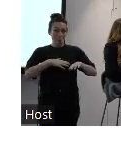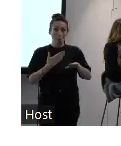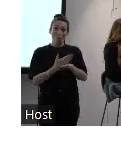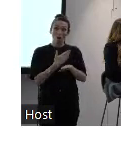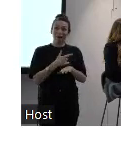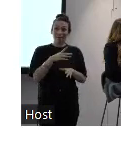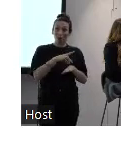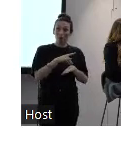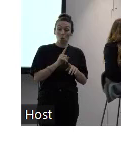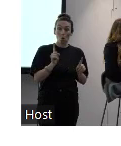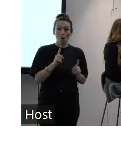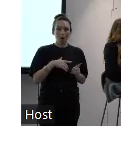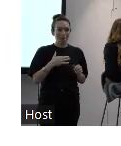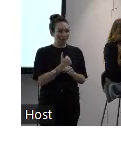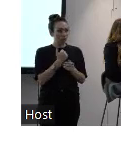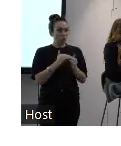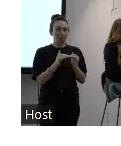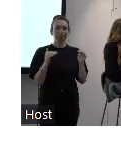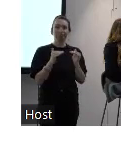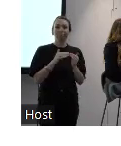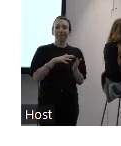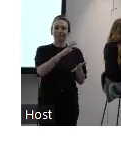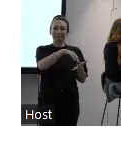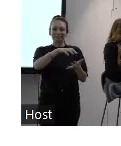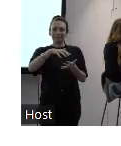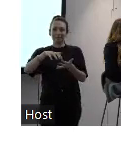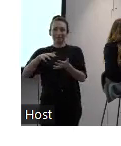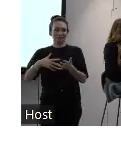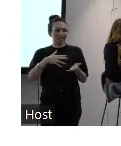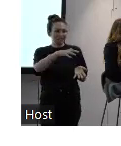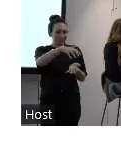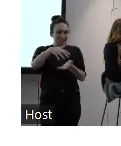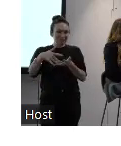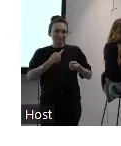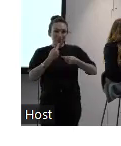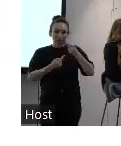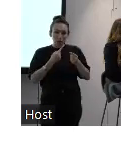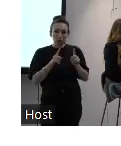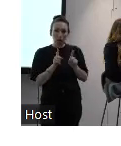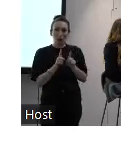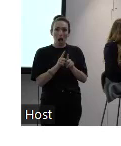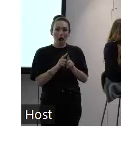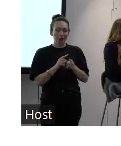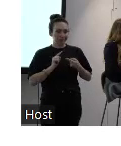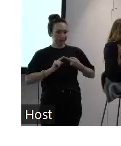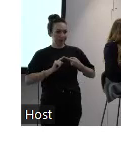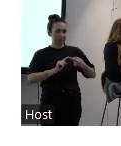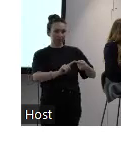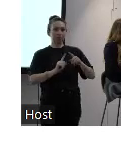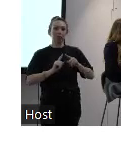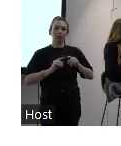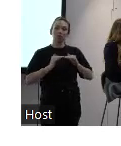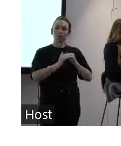standardizing this data collection. So when children present, we want to collect information in a consistent way. We want to